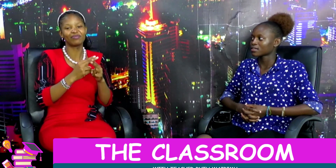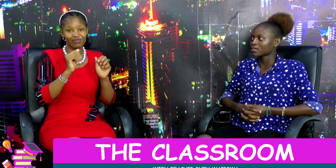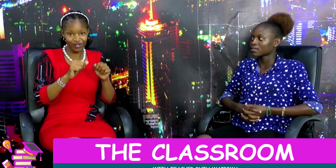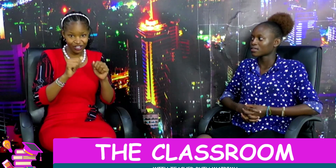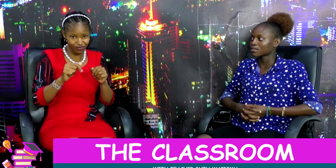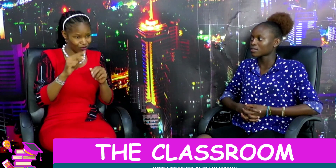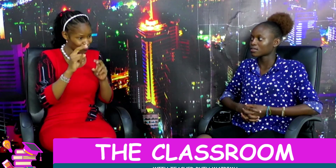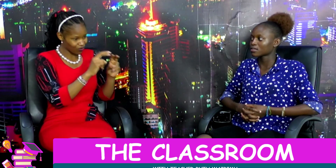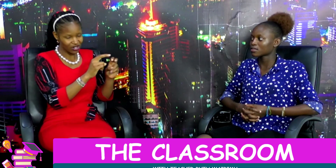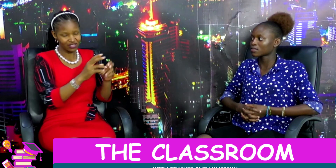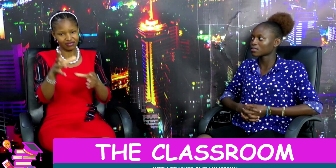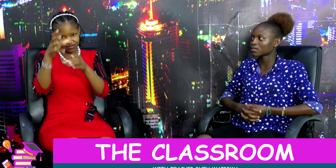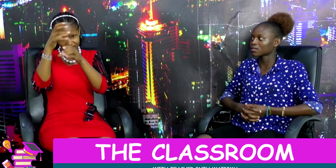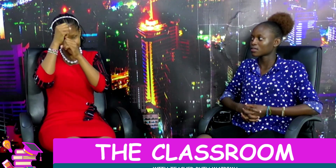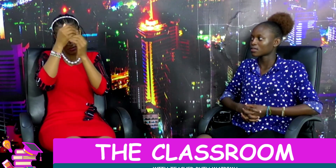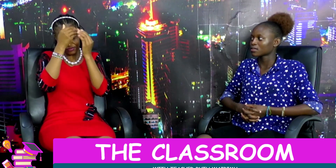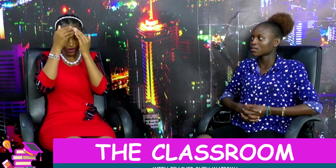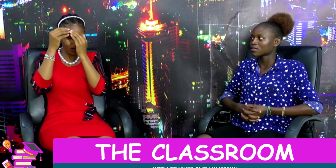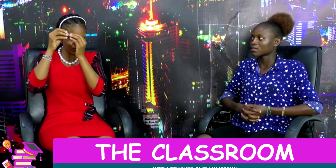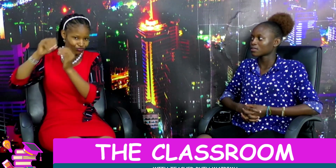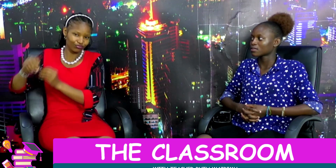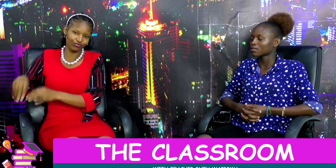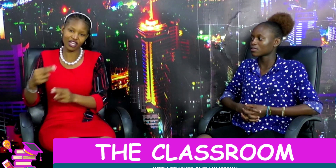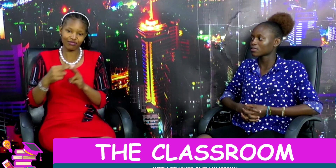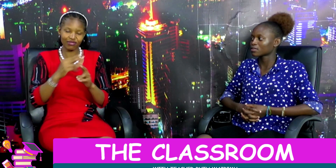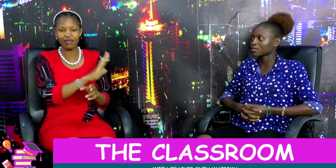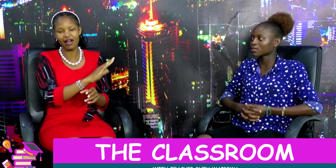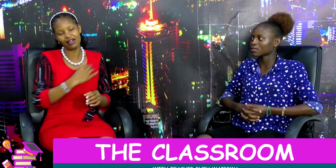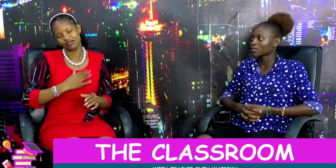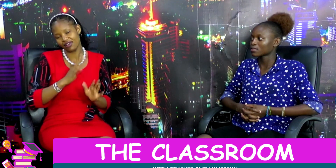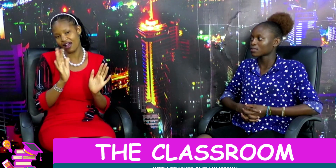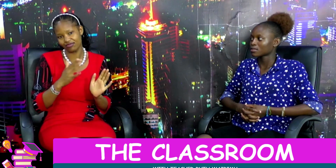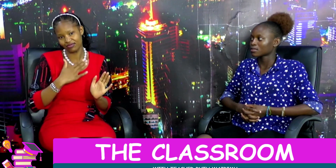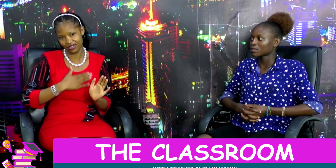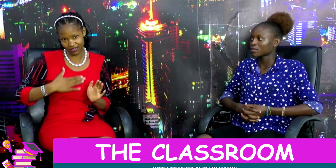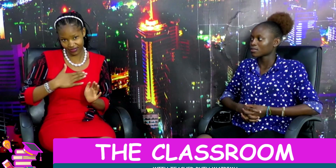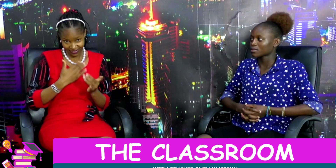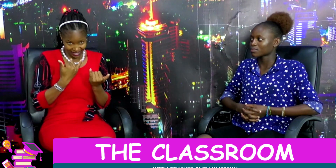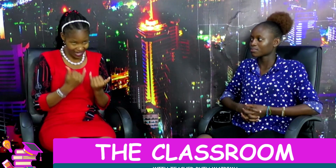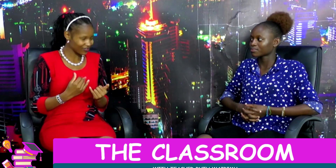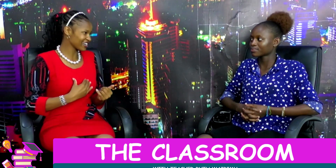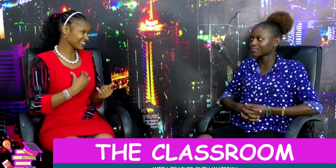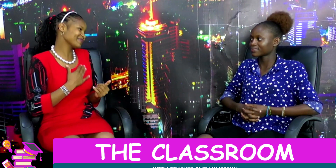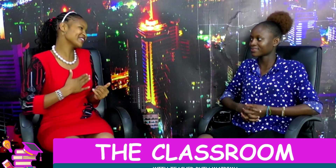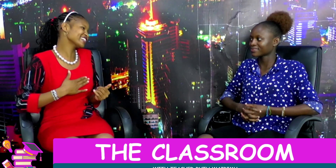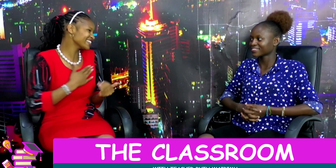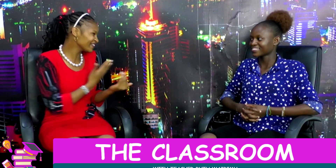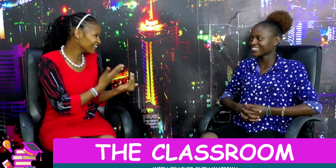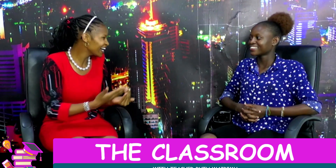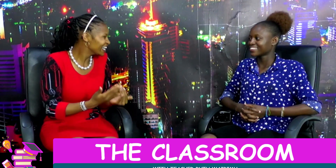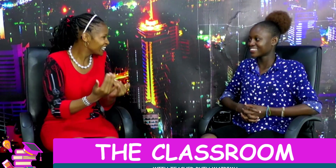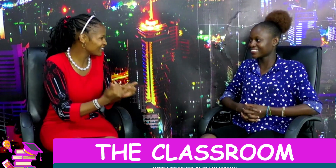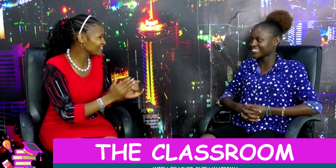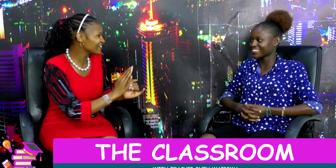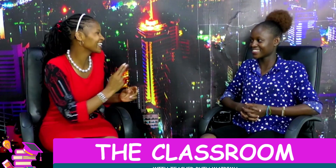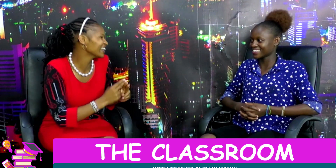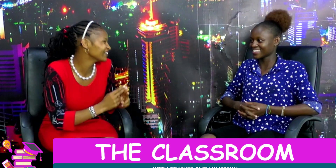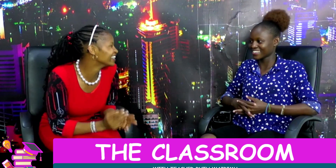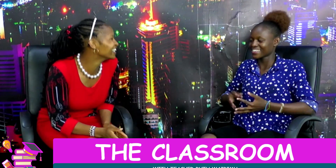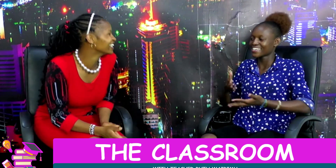and she can actually tell us her name and for us to get to know our girl. So, welcome so much.